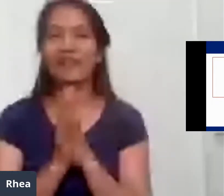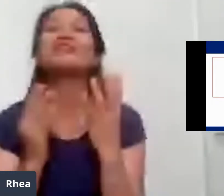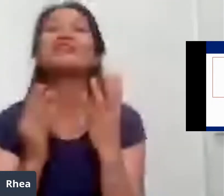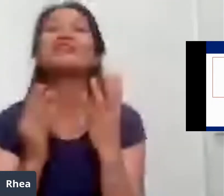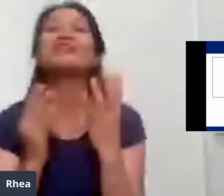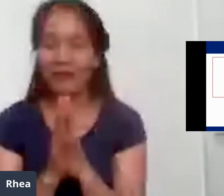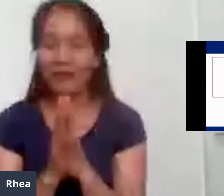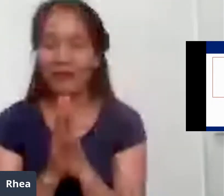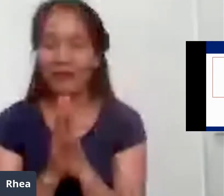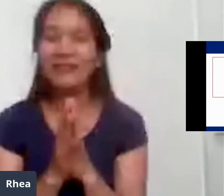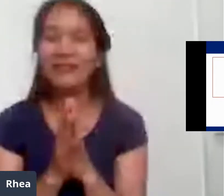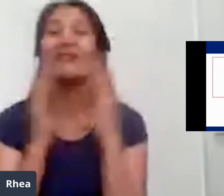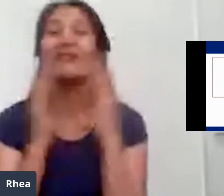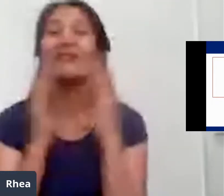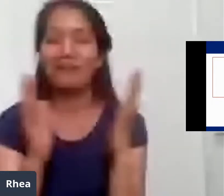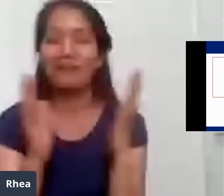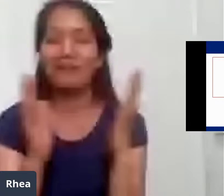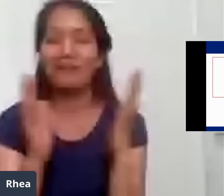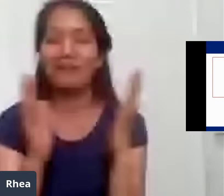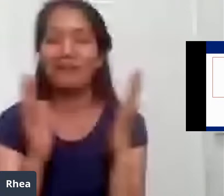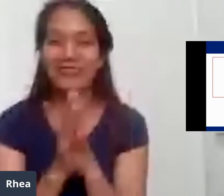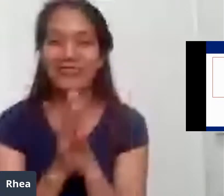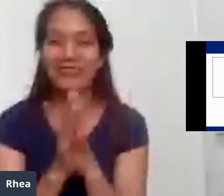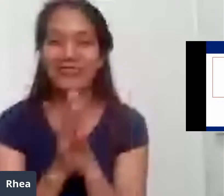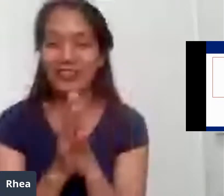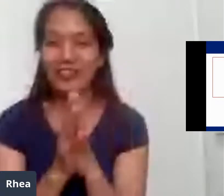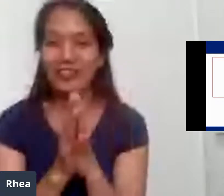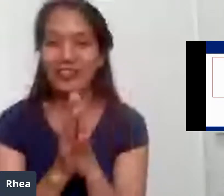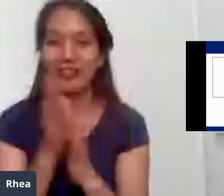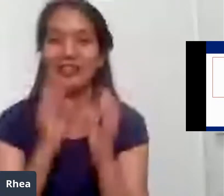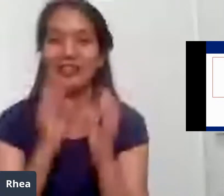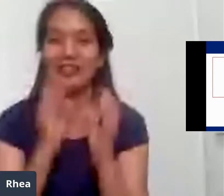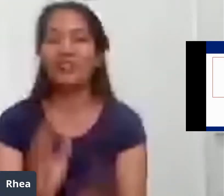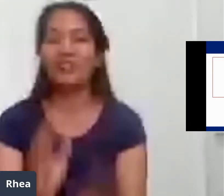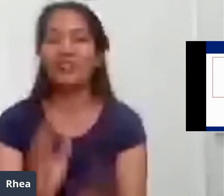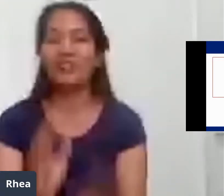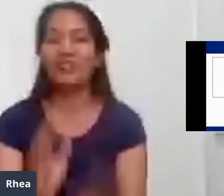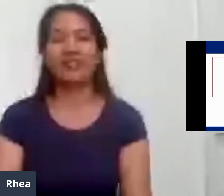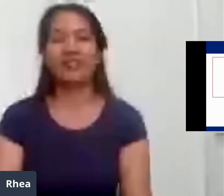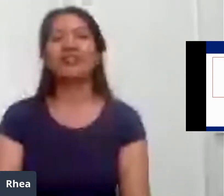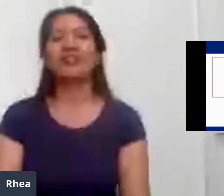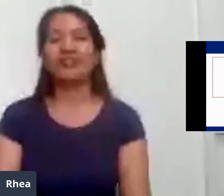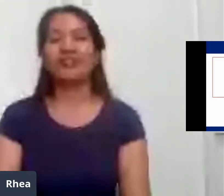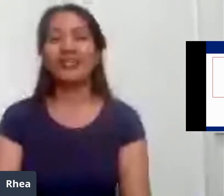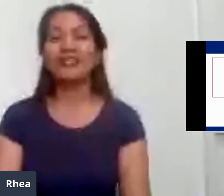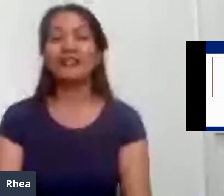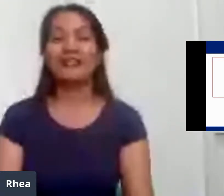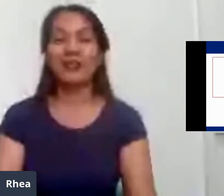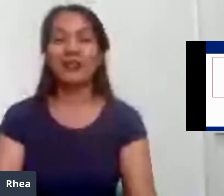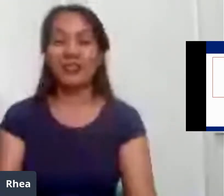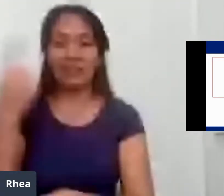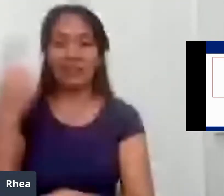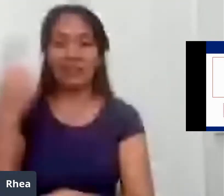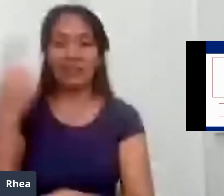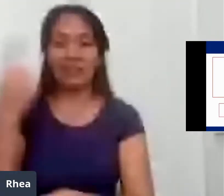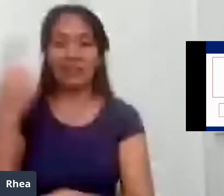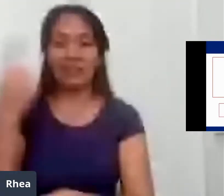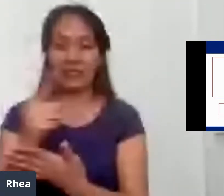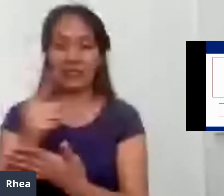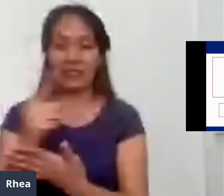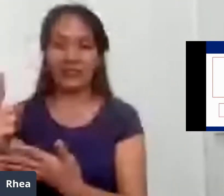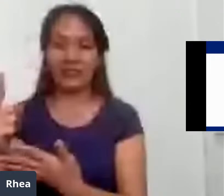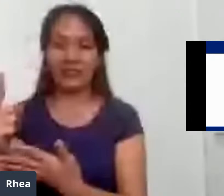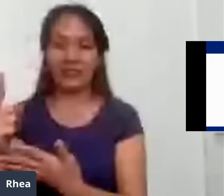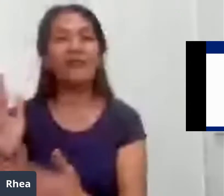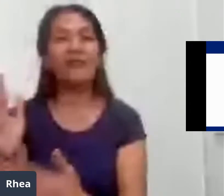because hopefully, we could observe them. Pwede naman i-repeat this session so that you could learn much. The